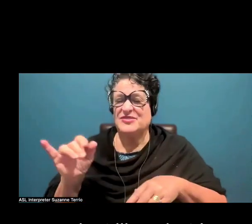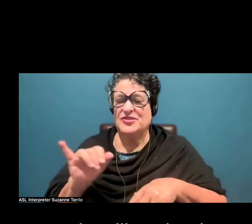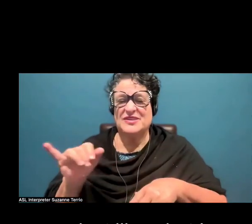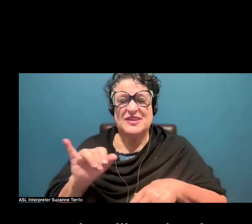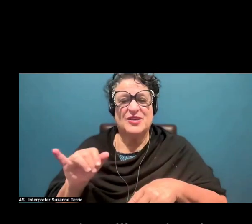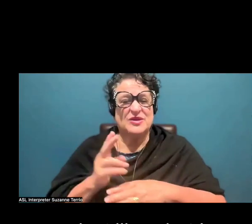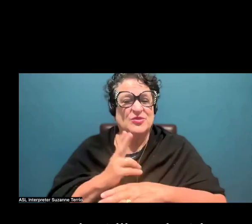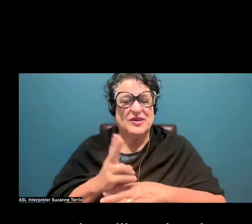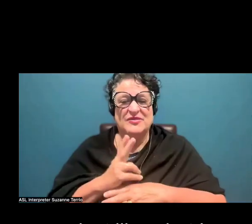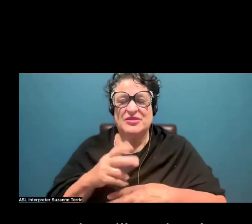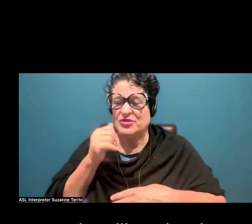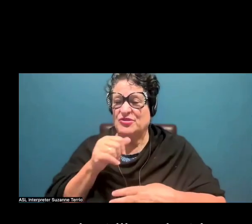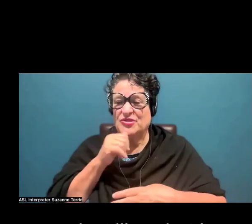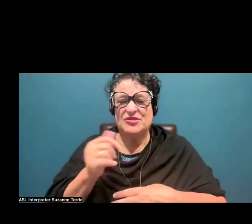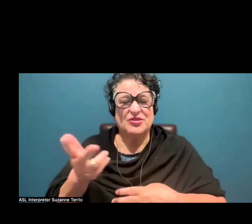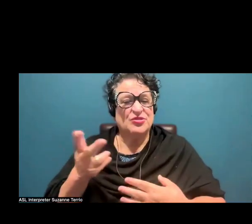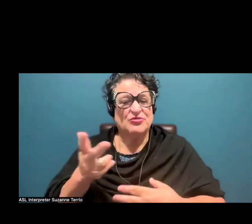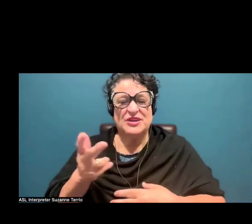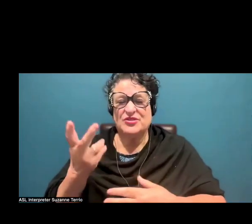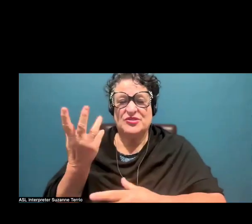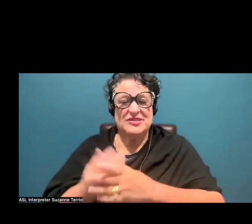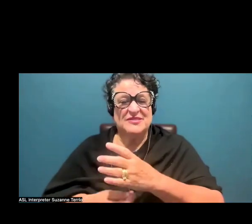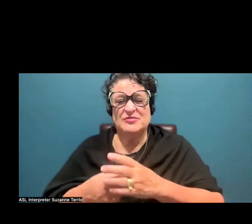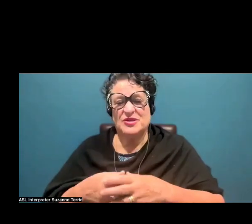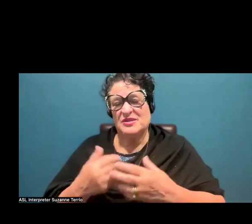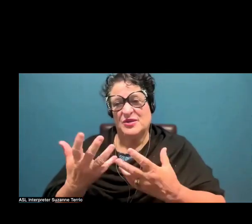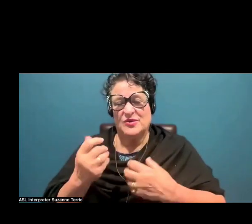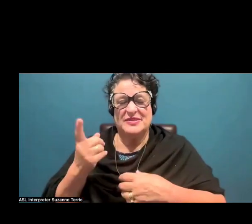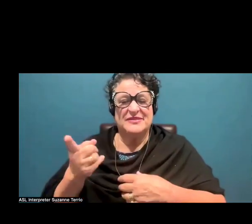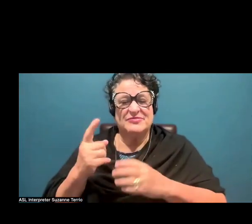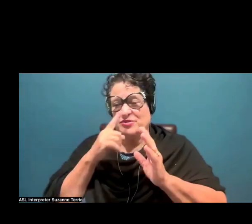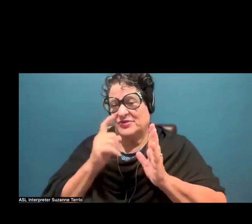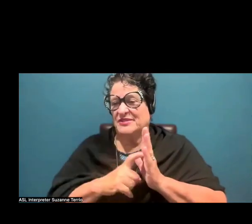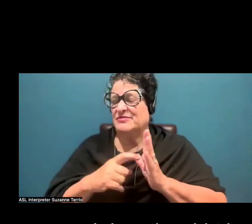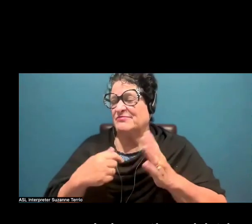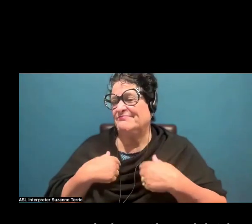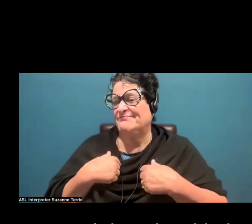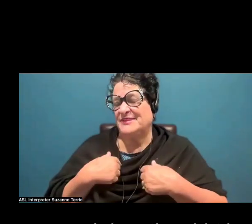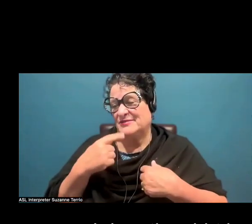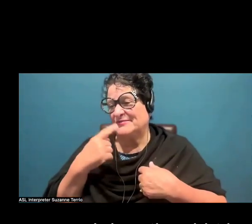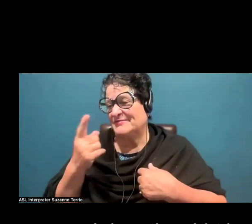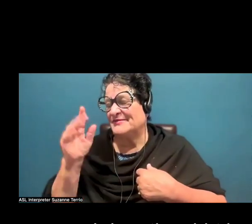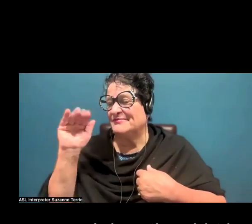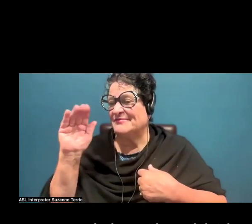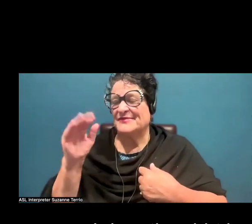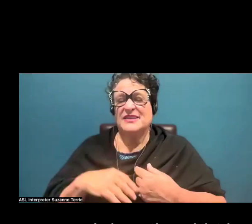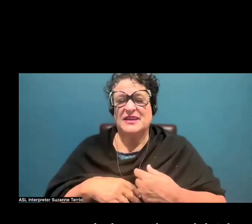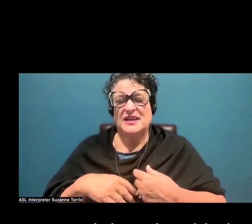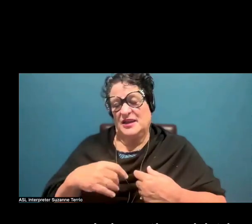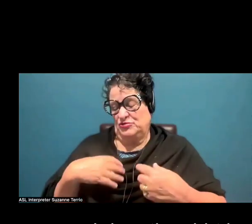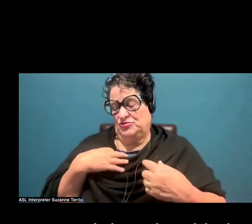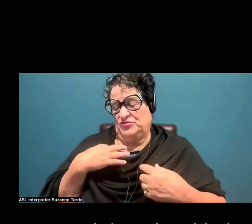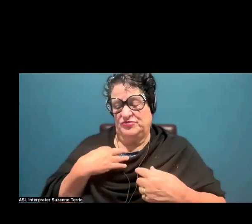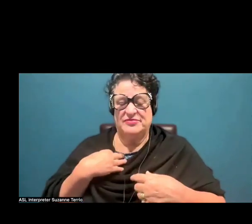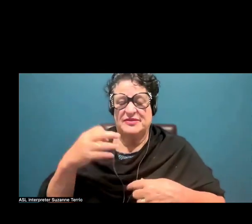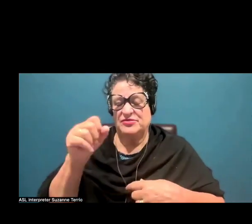wearing the day the girls disappeared, to make sure they recognize me when I go to say goodbye. I dropped the shirt in a box of spares on my way out of the